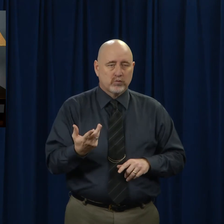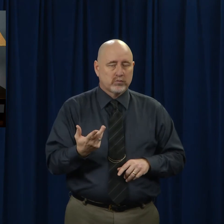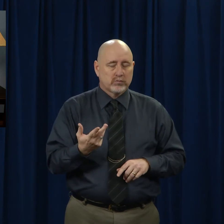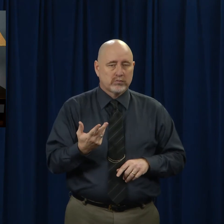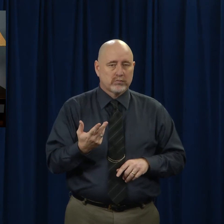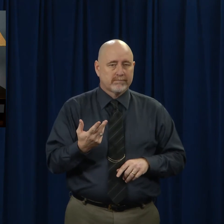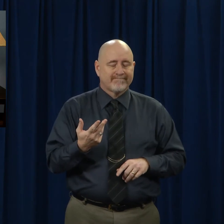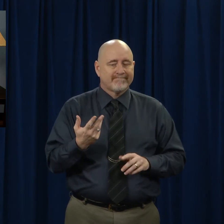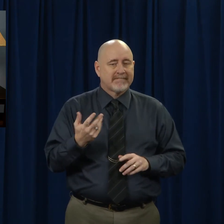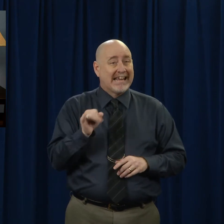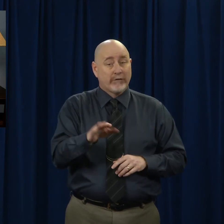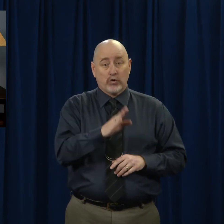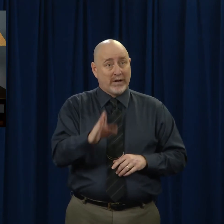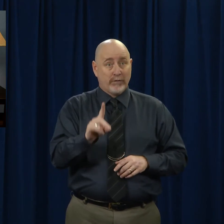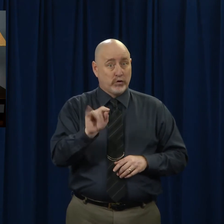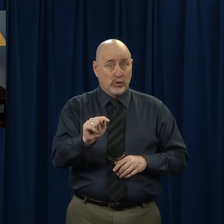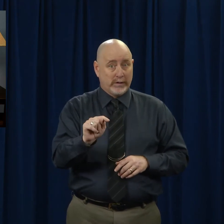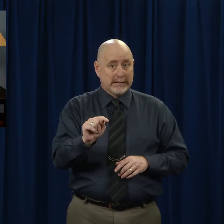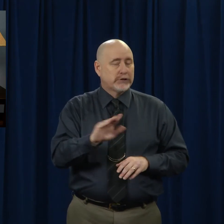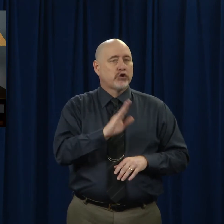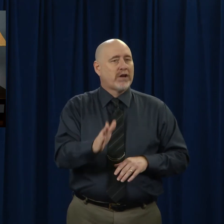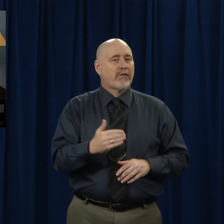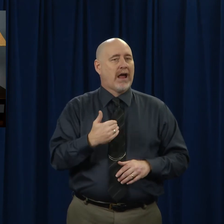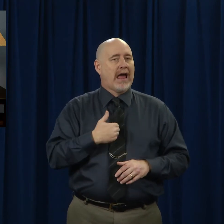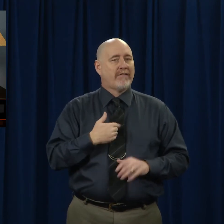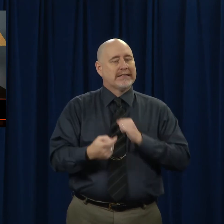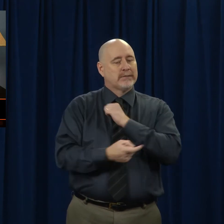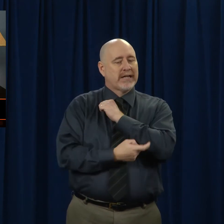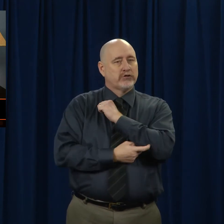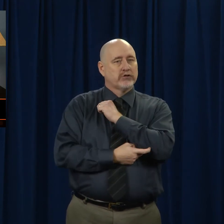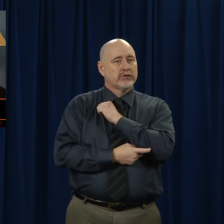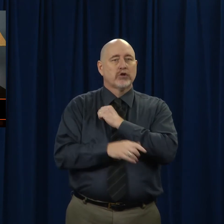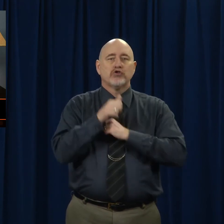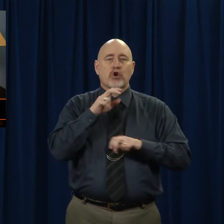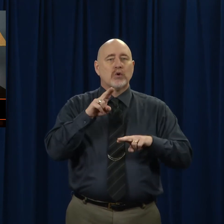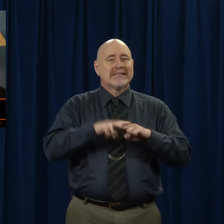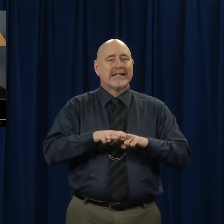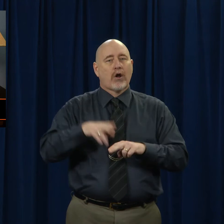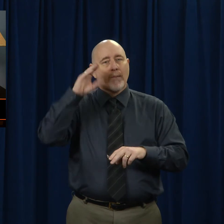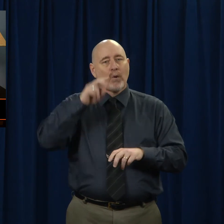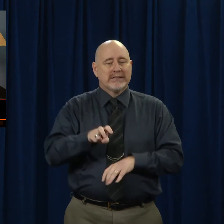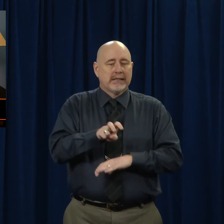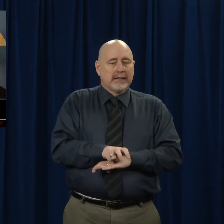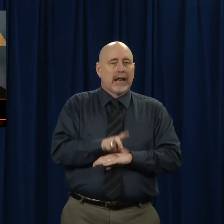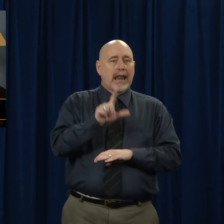It's just, if you never do that, then you're never going to have that temptation. Don't sit on a boy's